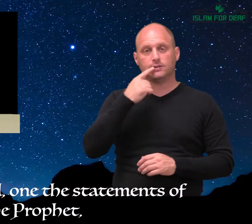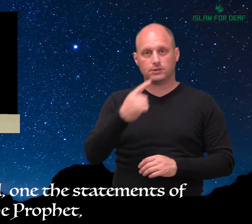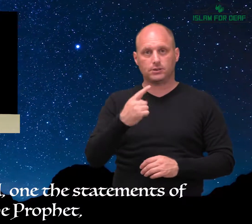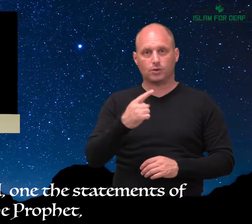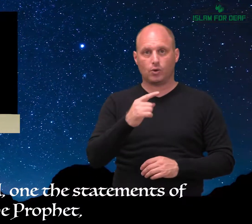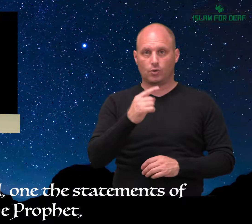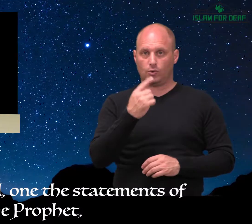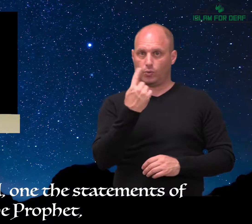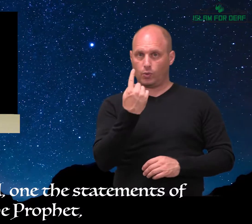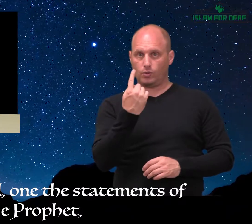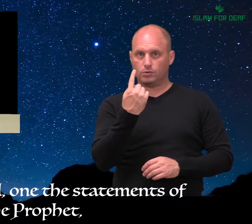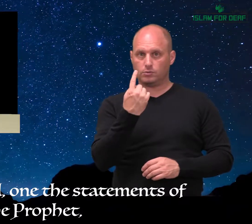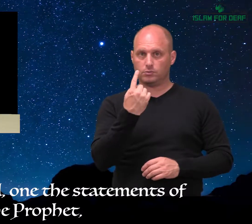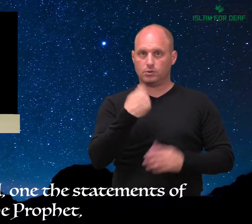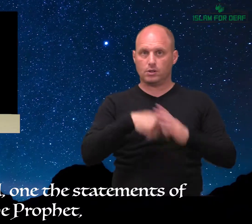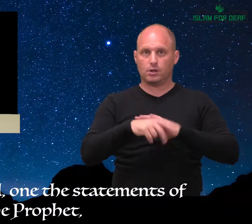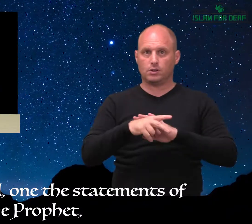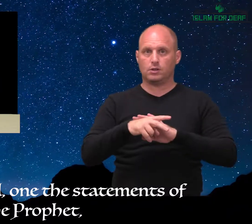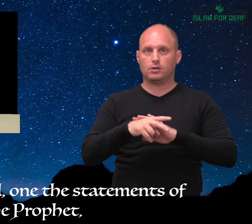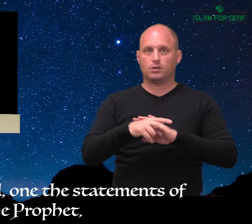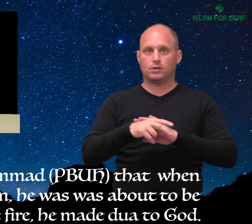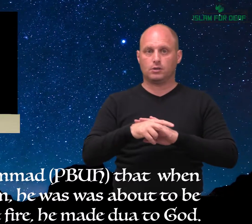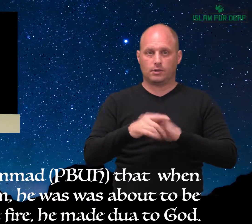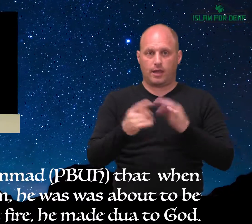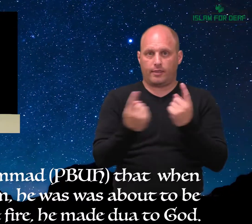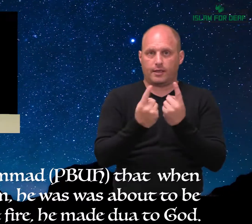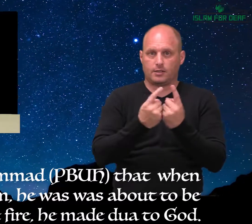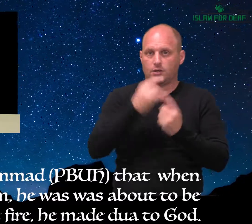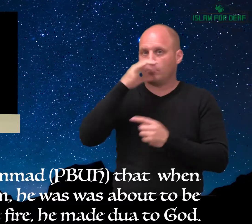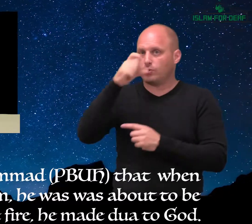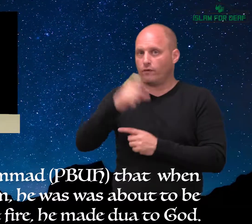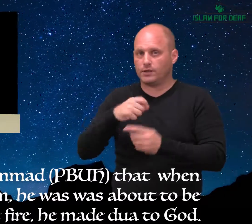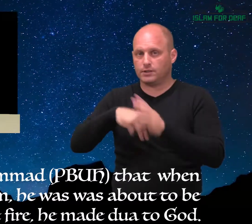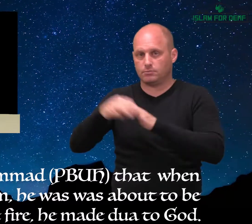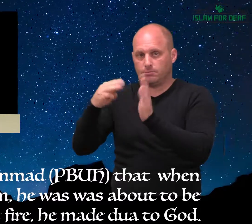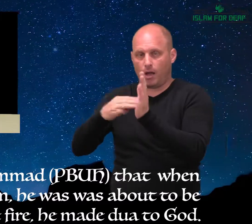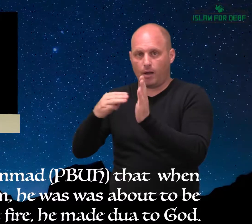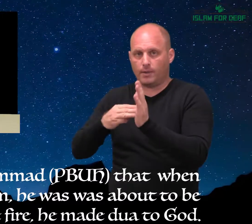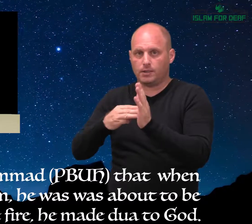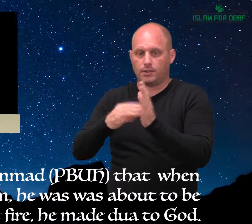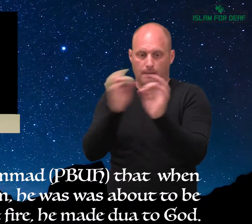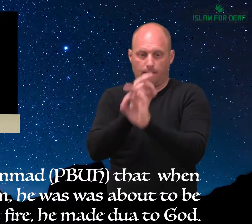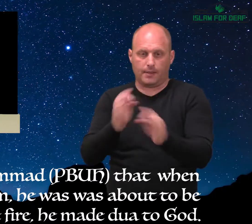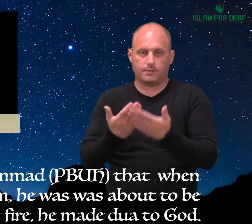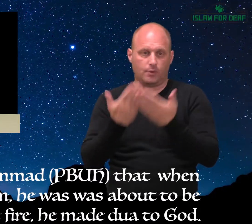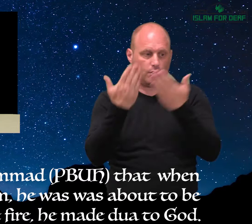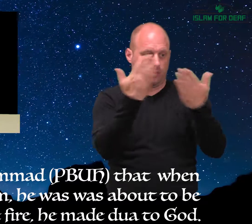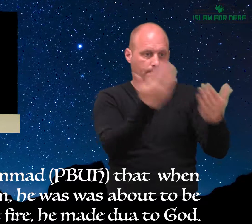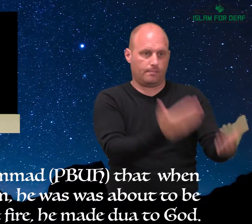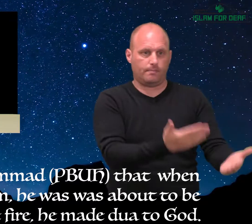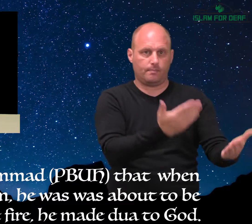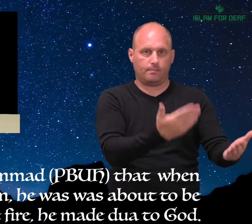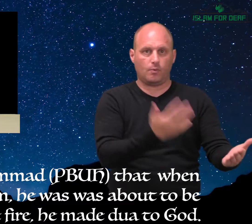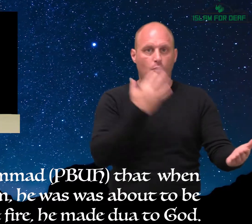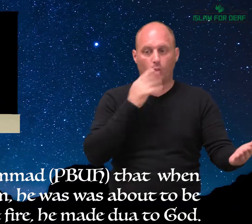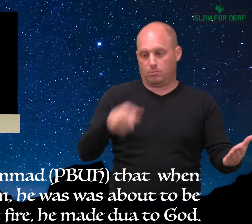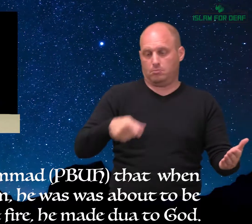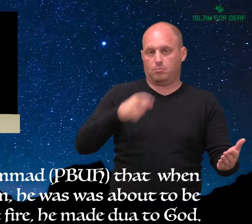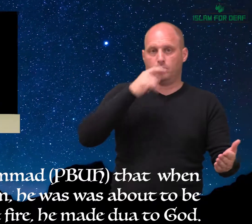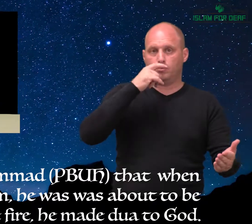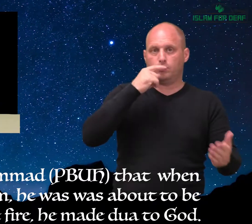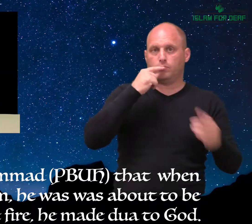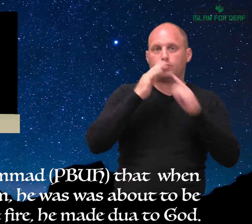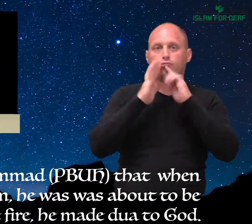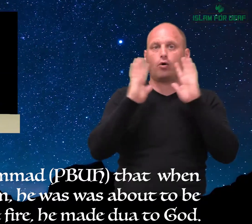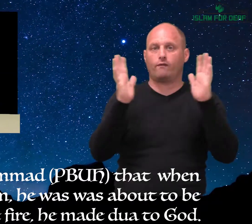one of the statements of the Prophet Muhammad, peace be upon him. That when Prophet Ibrahim, he